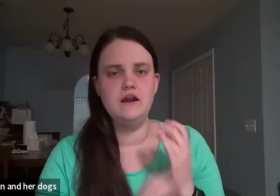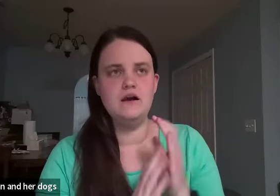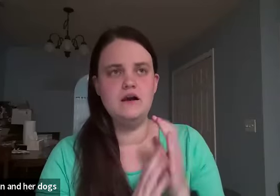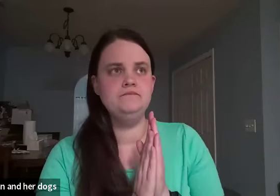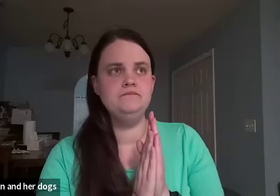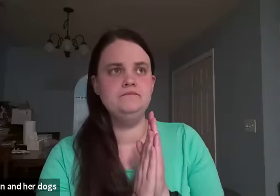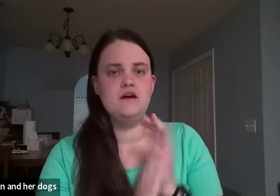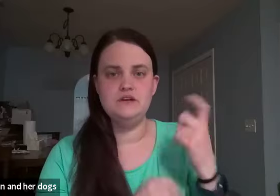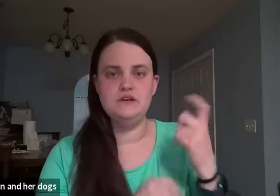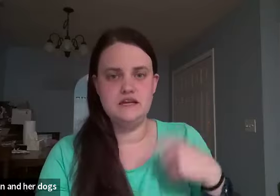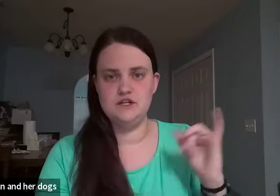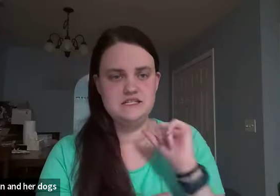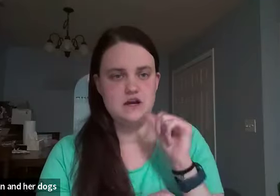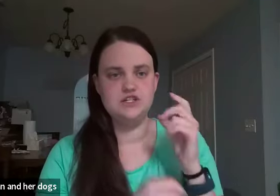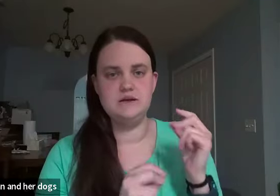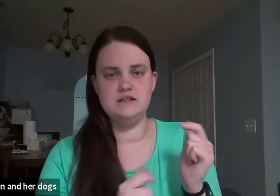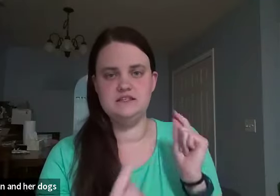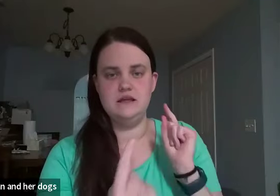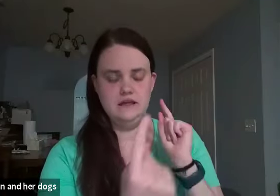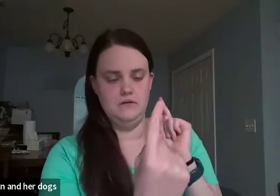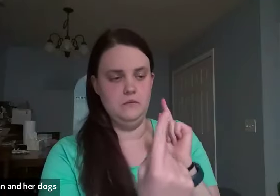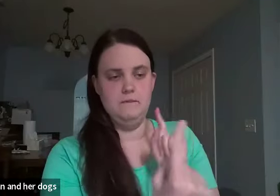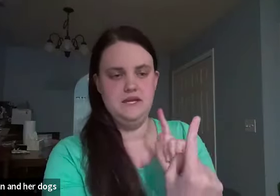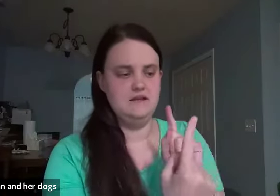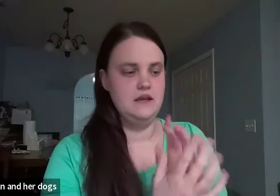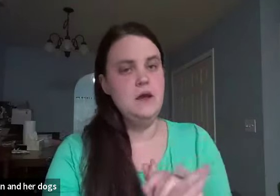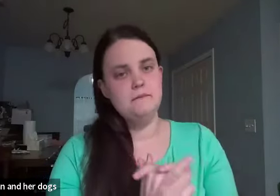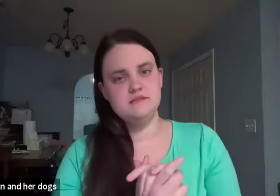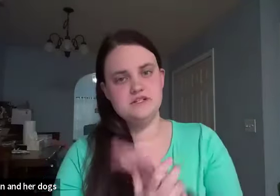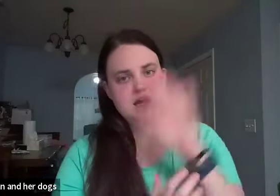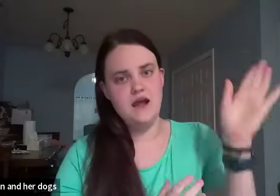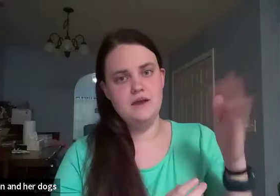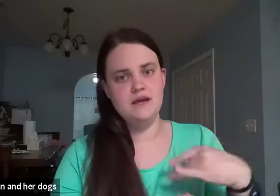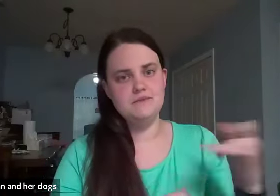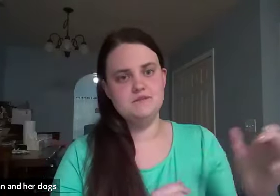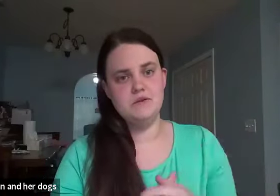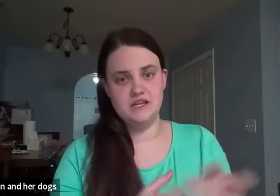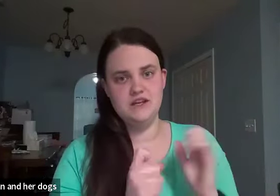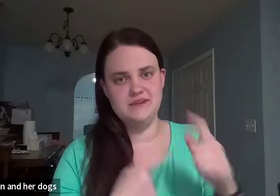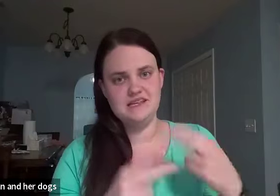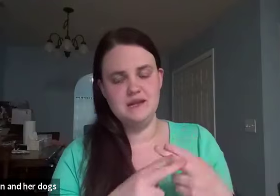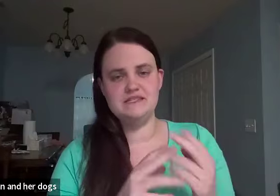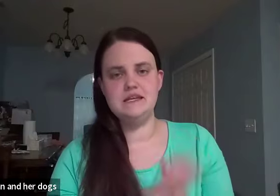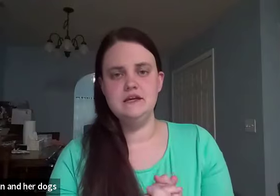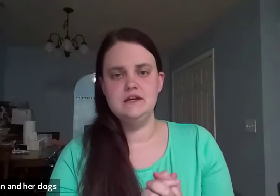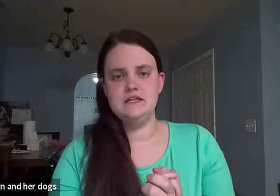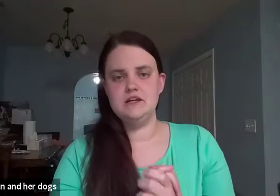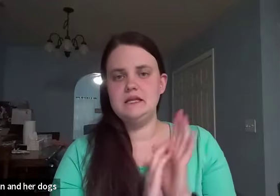wait a few days too. It is not just an instant like immediately meet the person. Hi, my name is blah blah blah. Can you give me a sign name? It's like they're gonna be